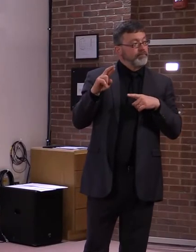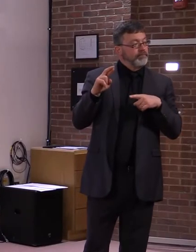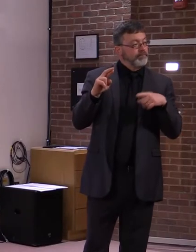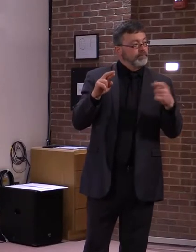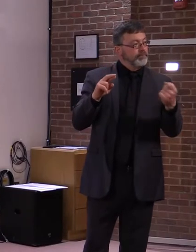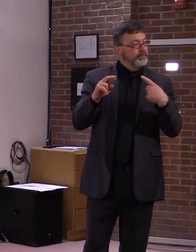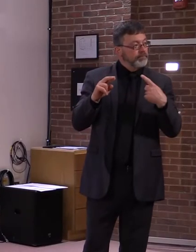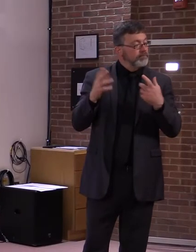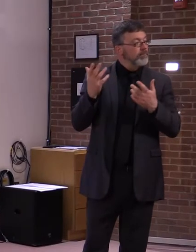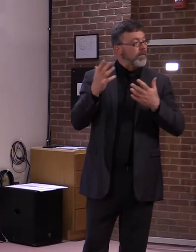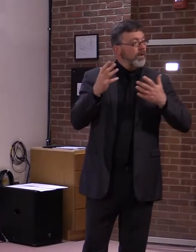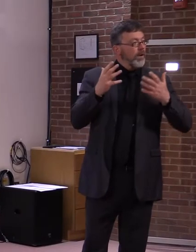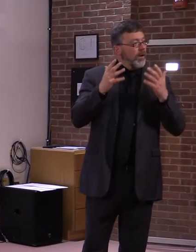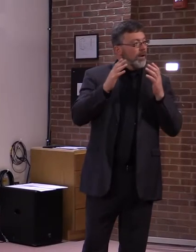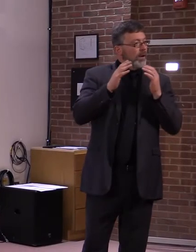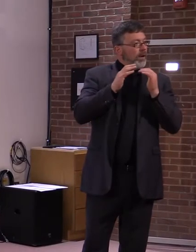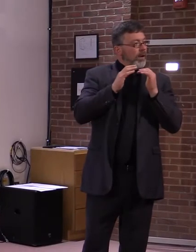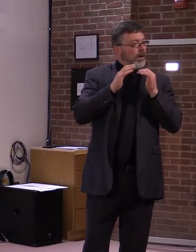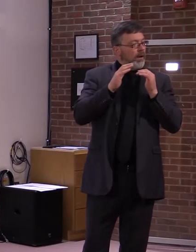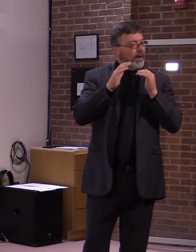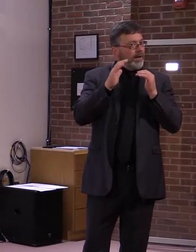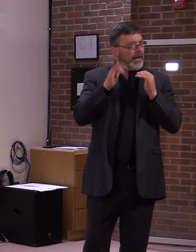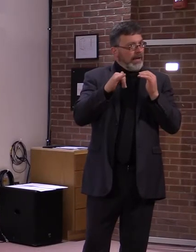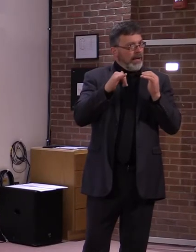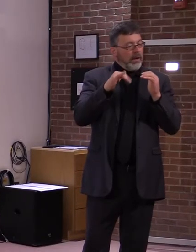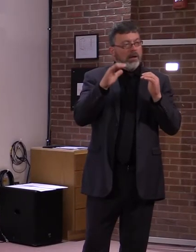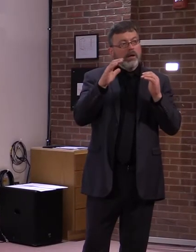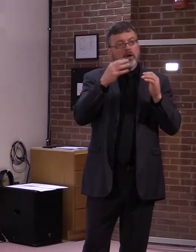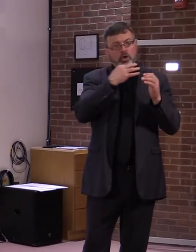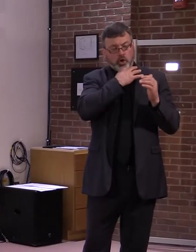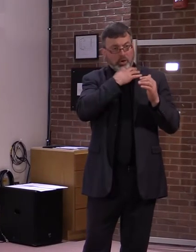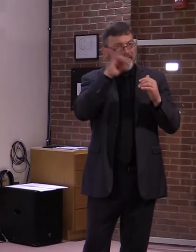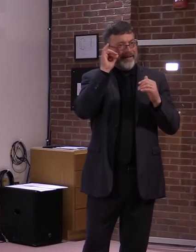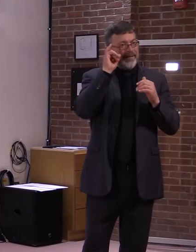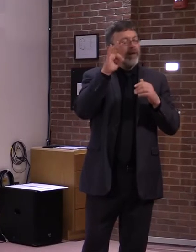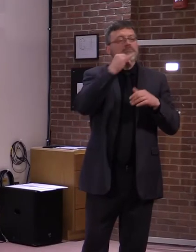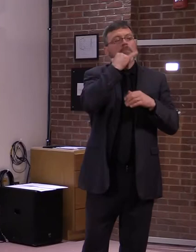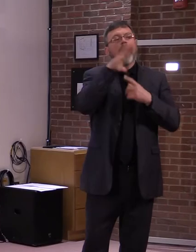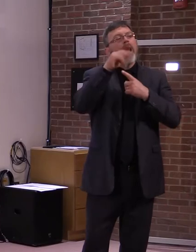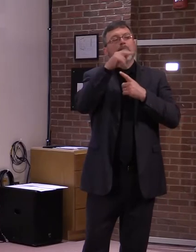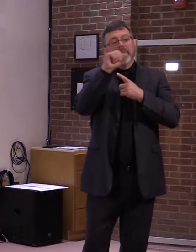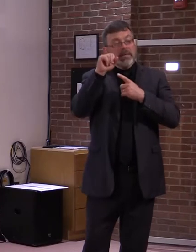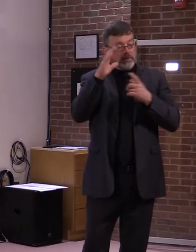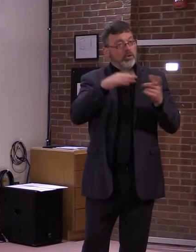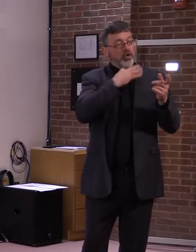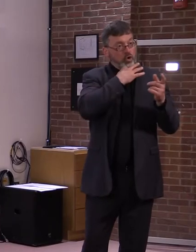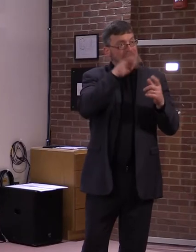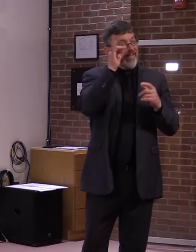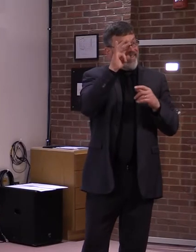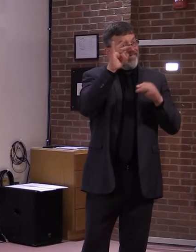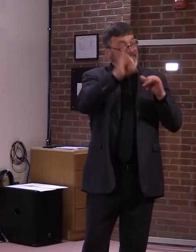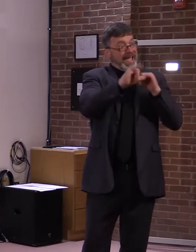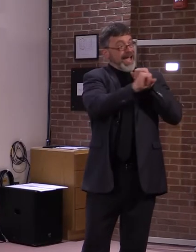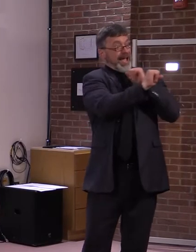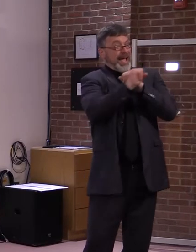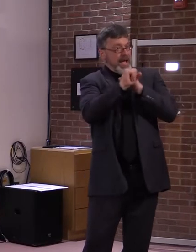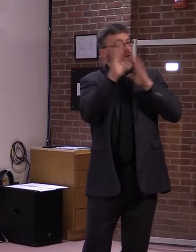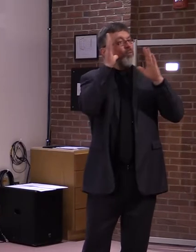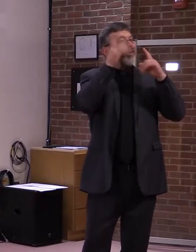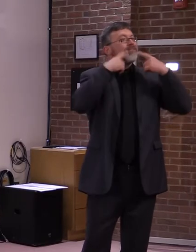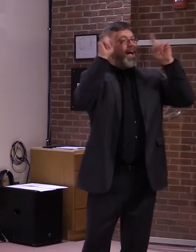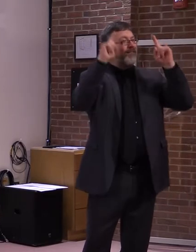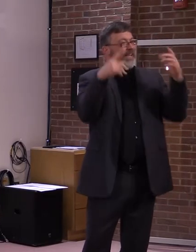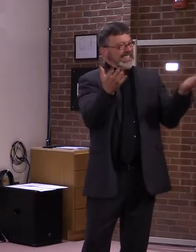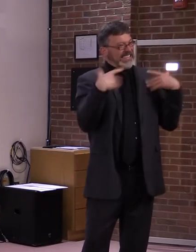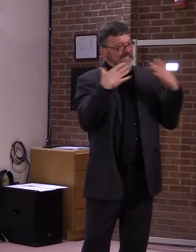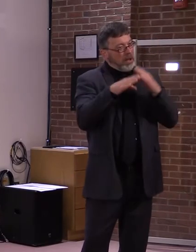others. Although I understand the flip side of that is rewarding people who were reticent. But, yeah. Any data you get will be interesting